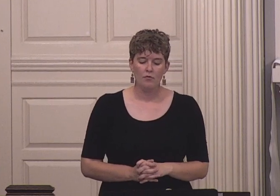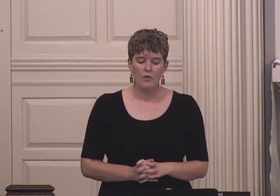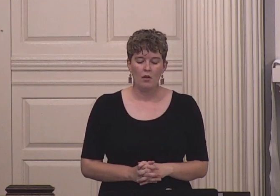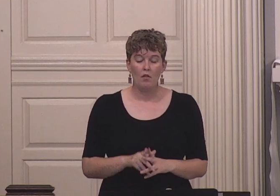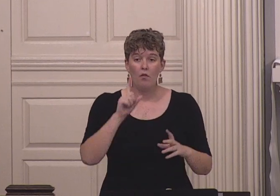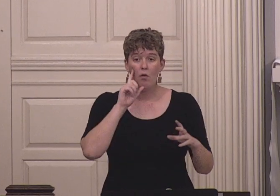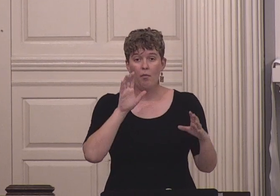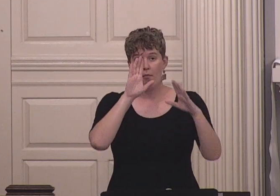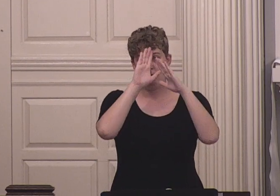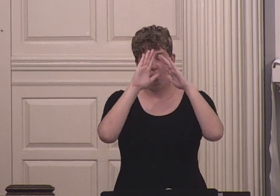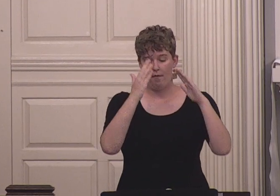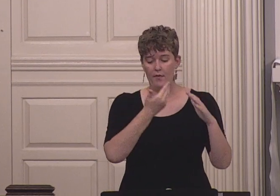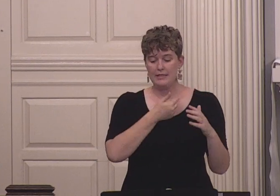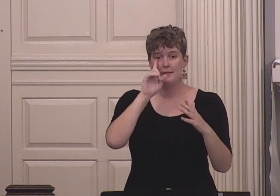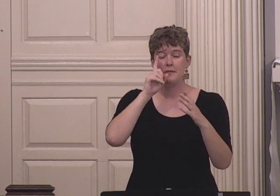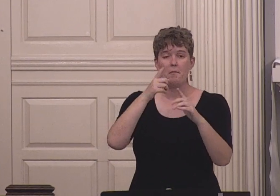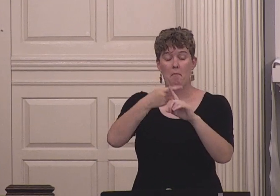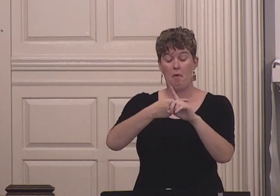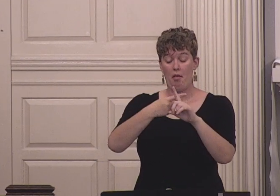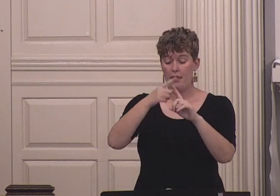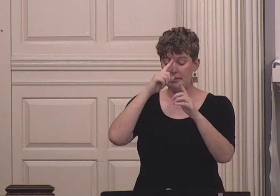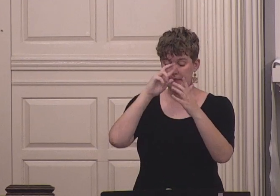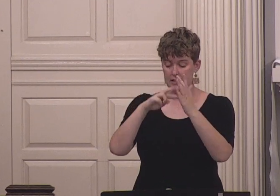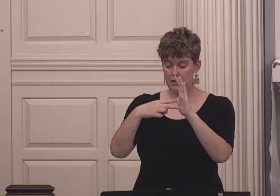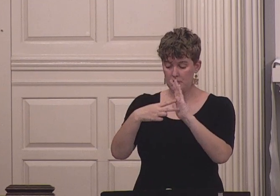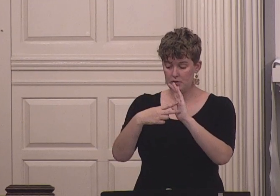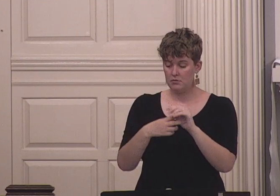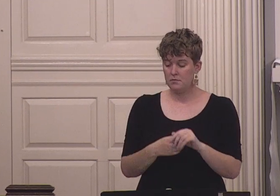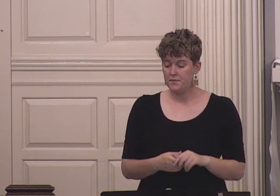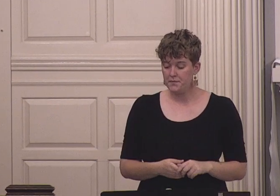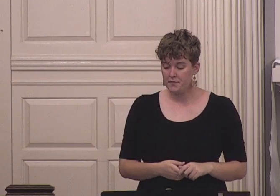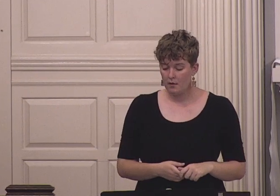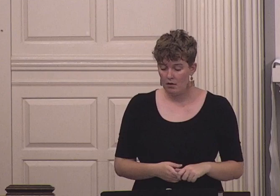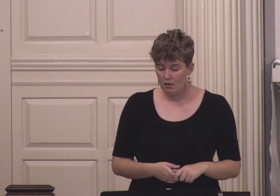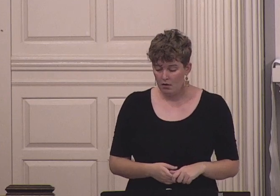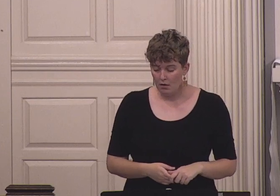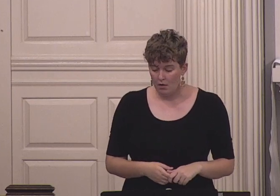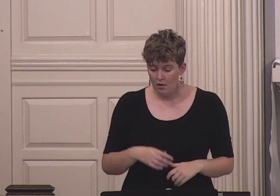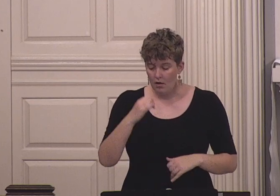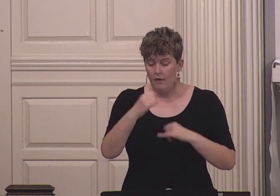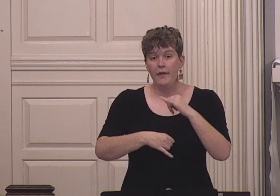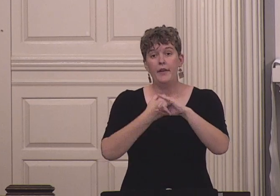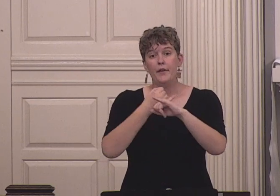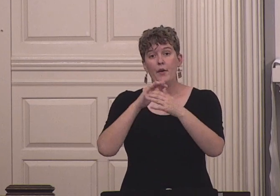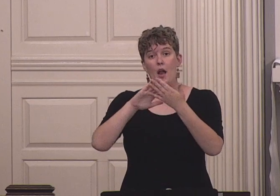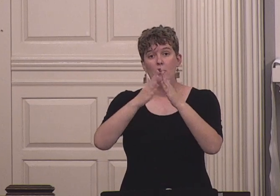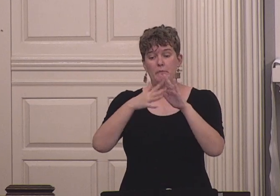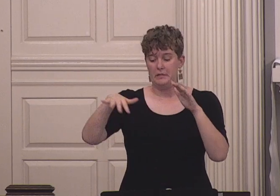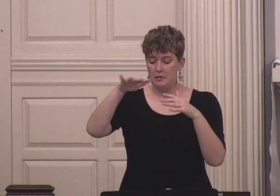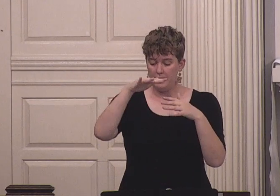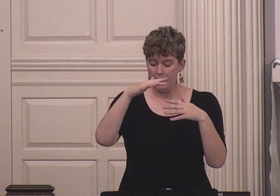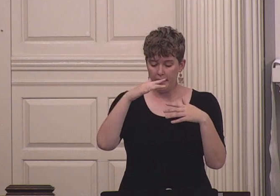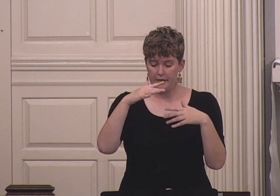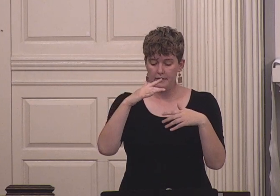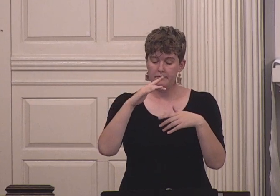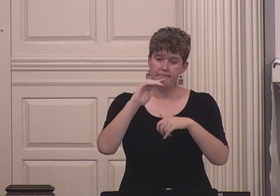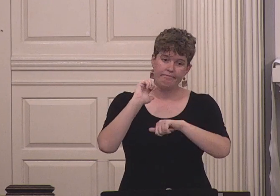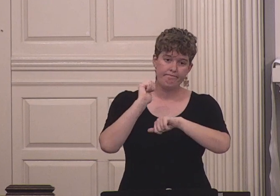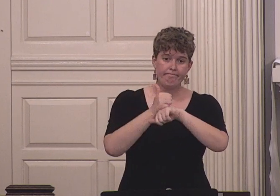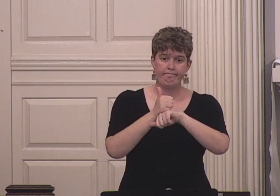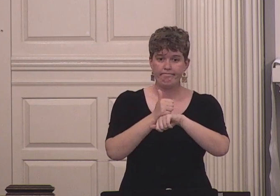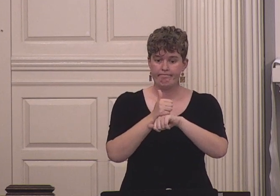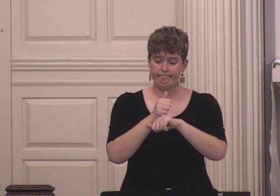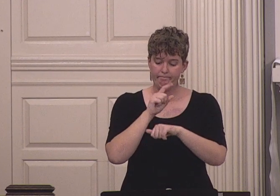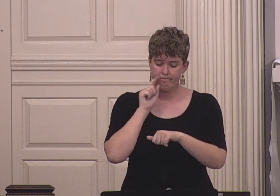For the Pope's monthly intention, that the international community may commit a concrete way to ensuring the abolition